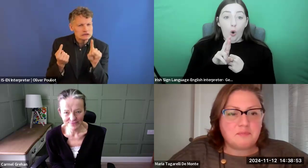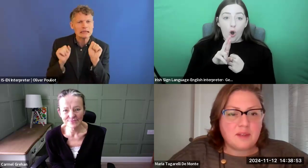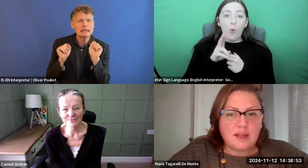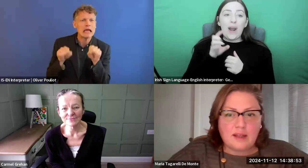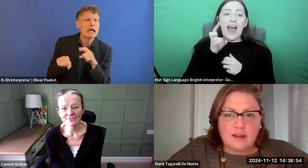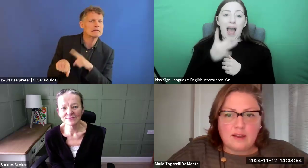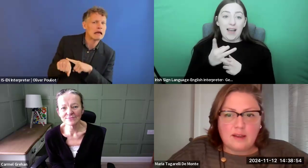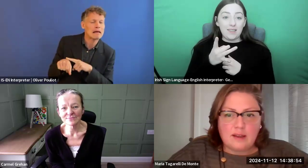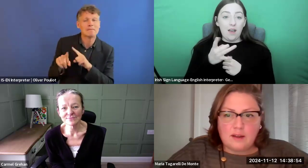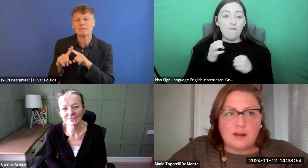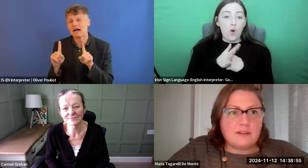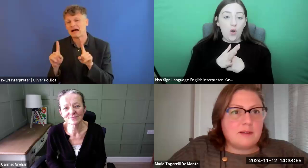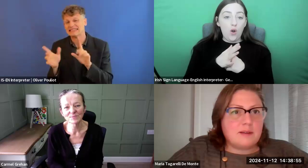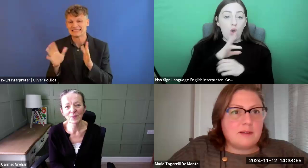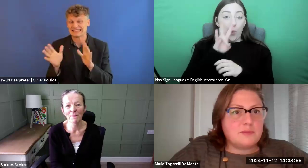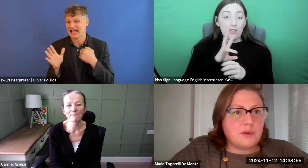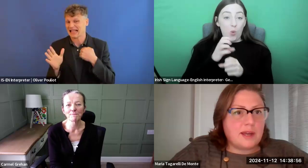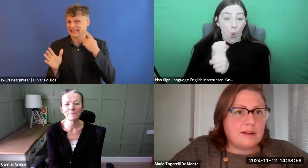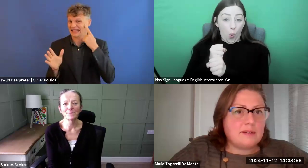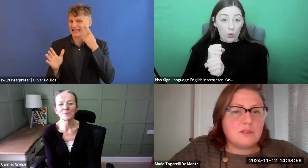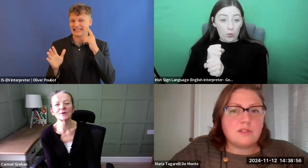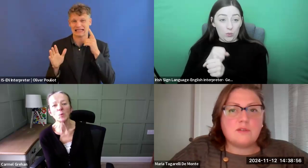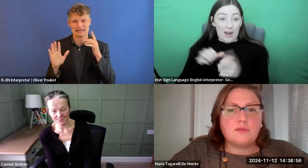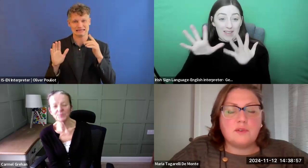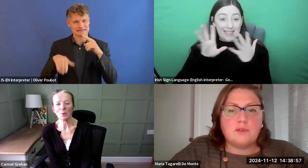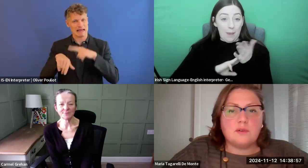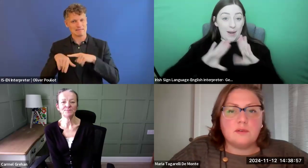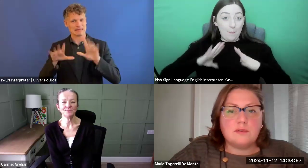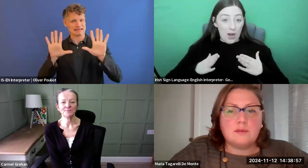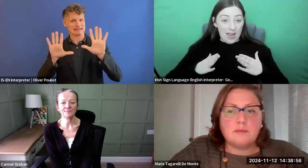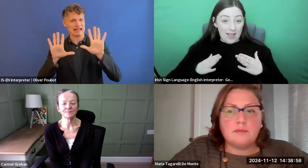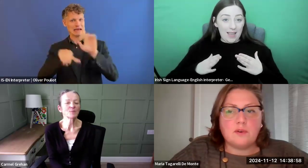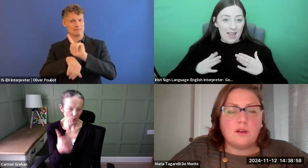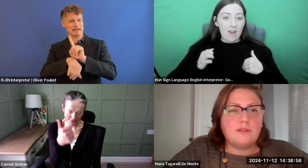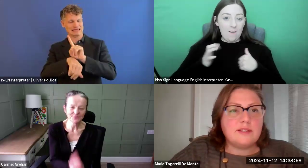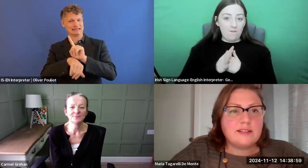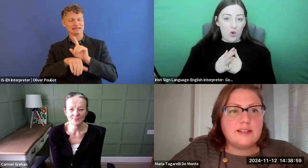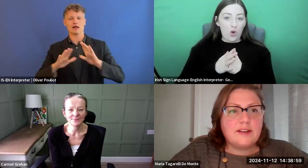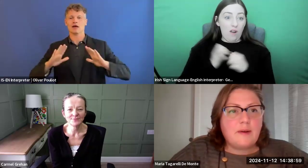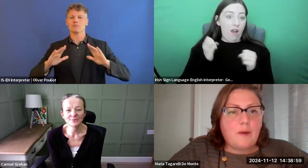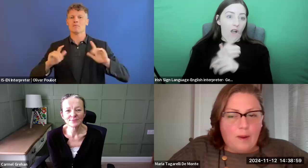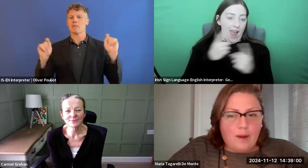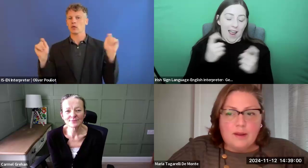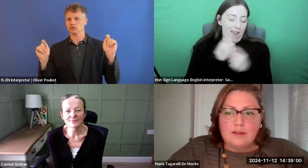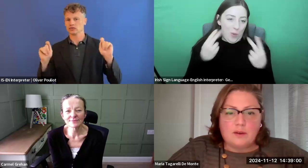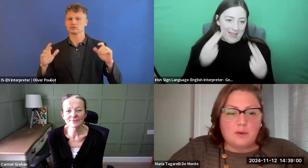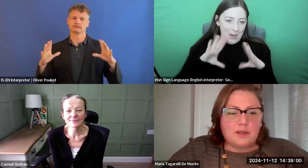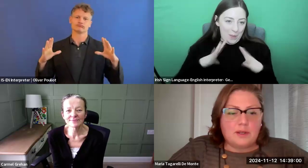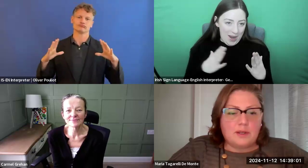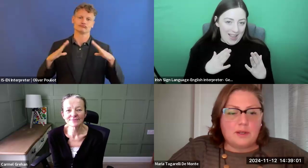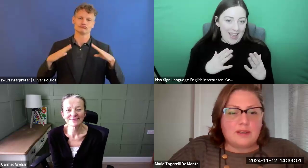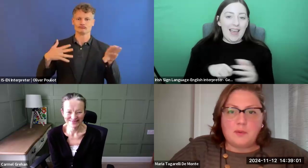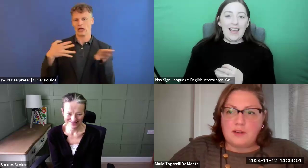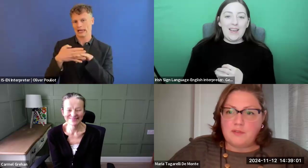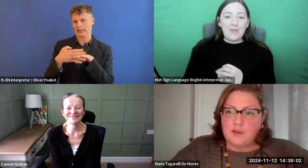would go ahead with our 10 minutes break, which is useful for all of us.